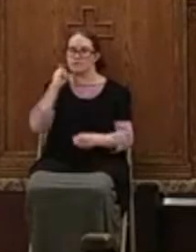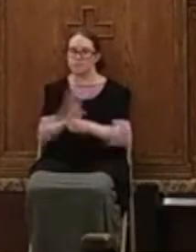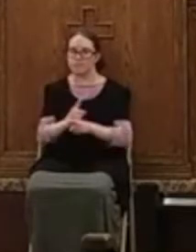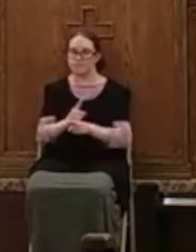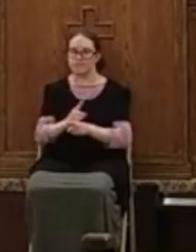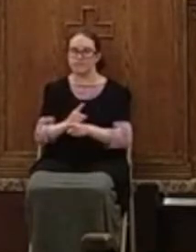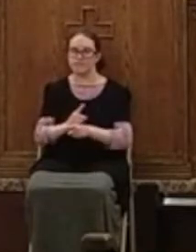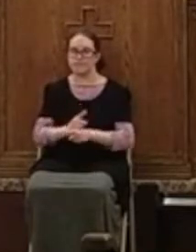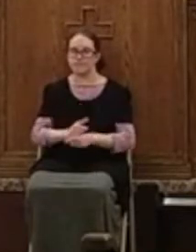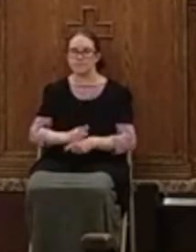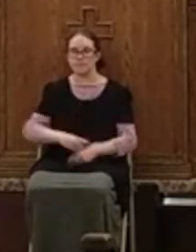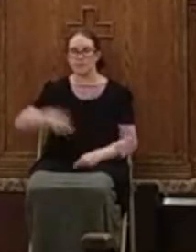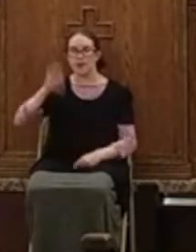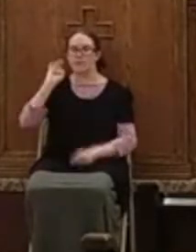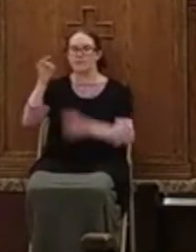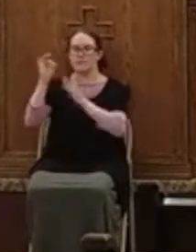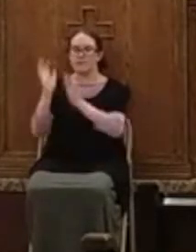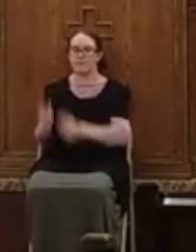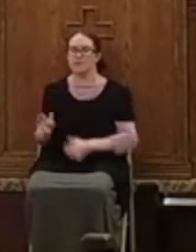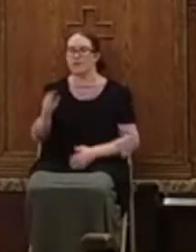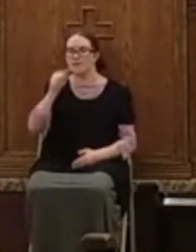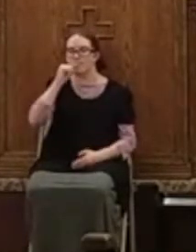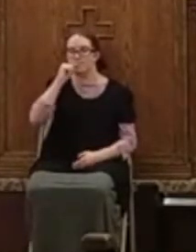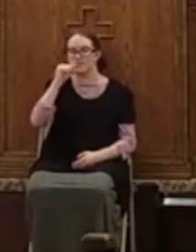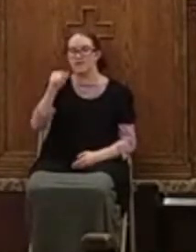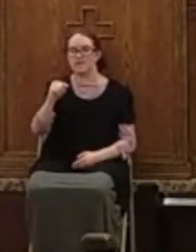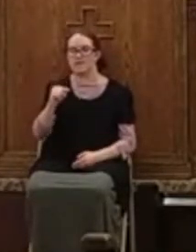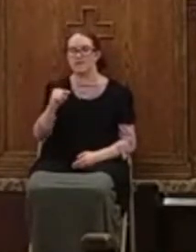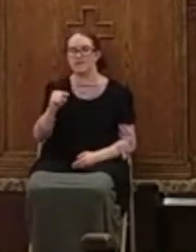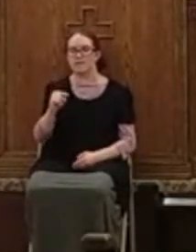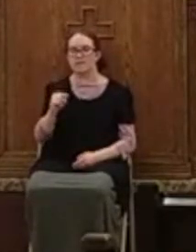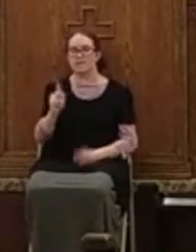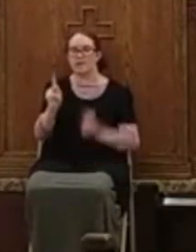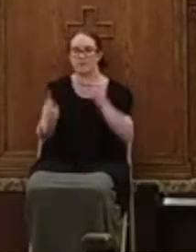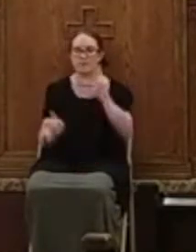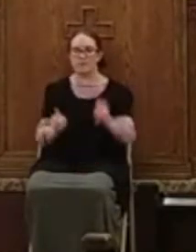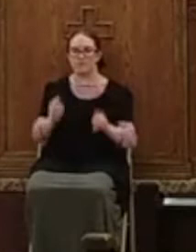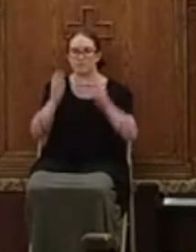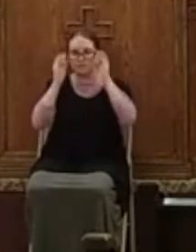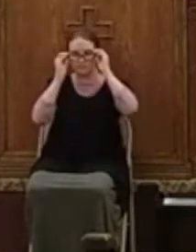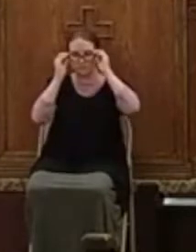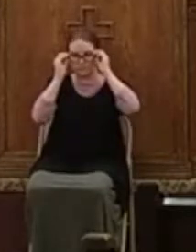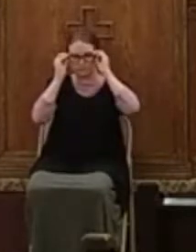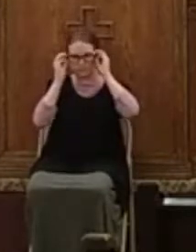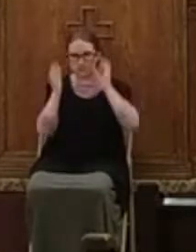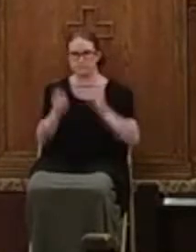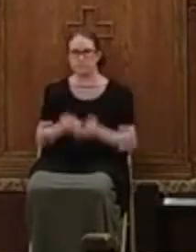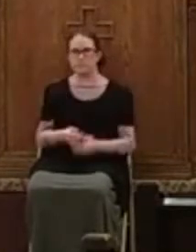But when I was pastoring, I would tell my saints,